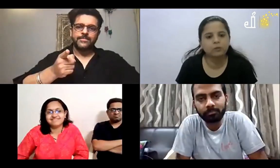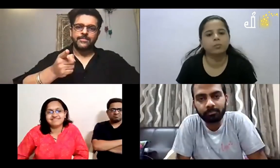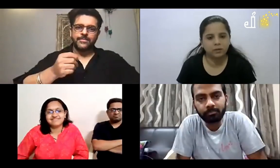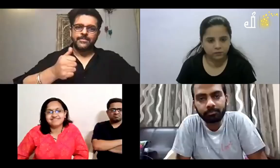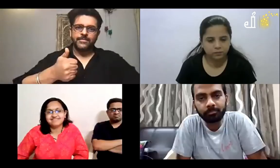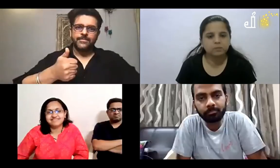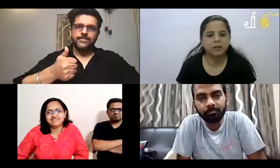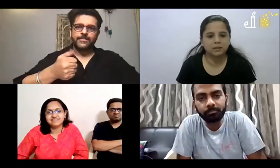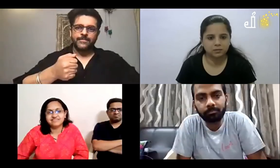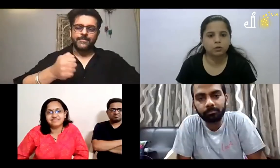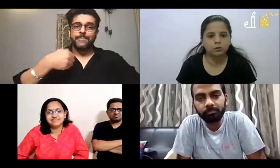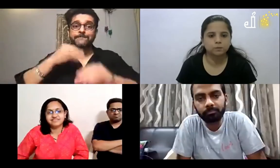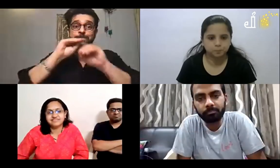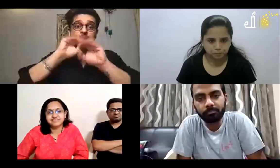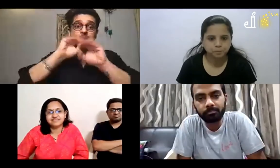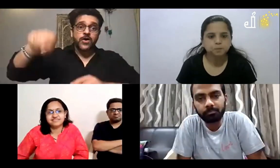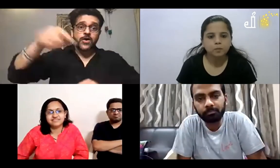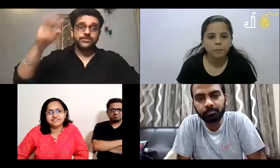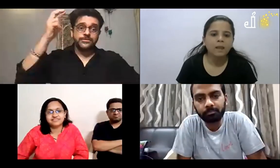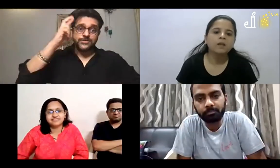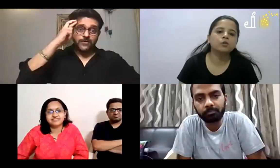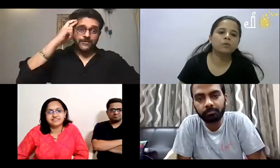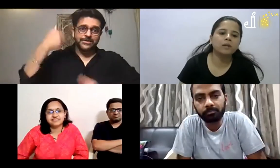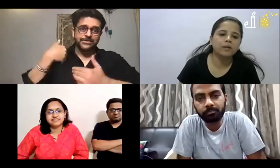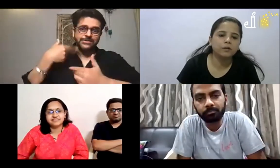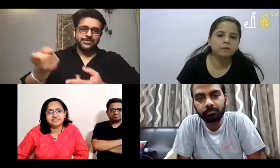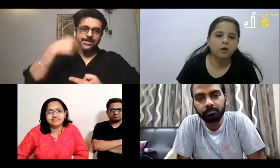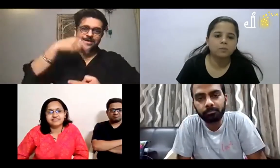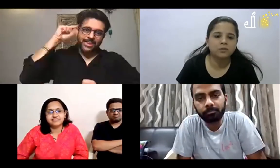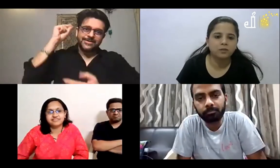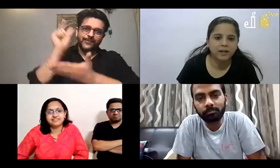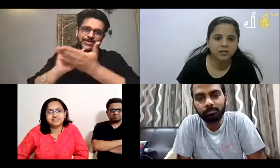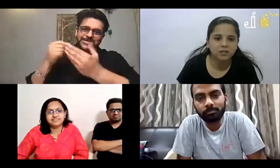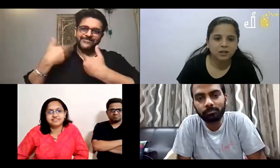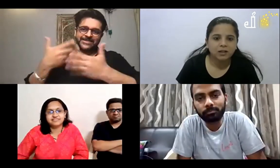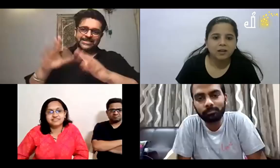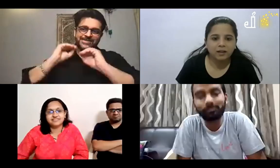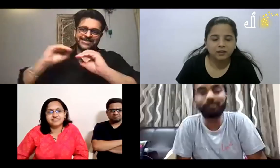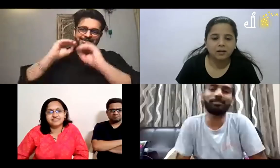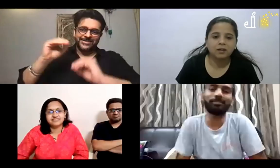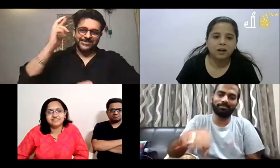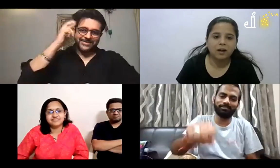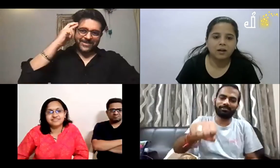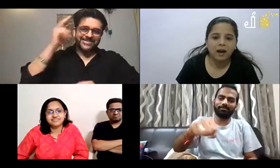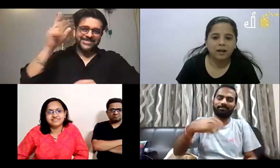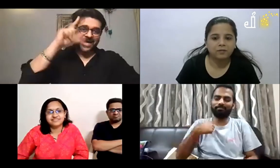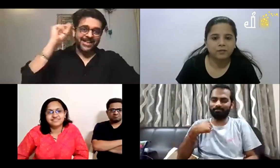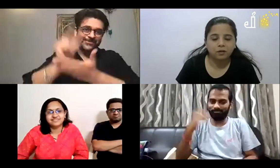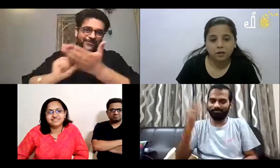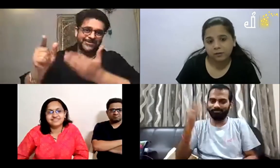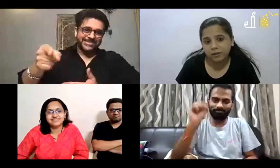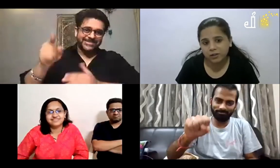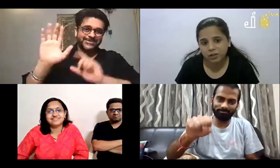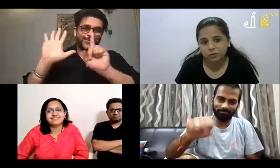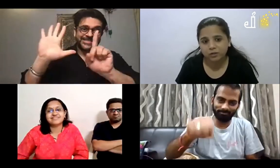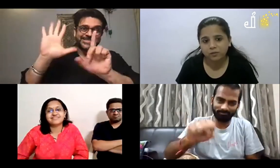I could brief things as also. So I would like to inform Sarvesh. He